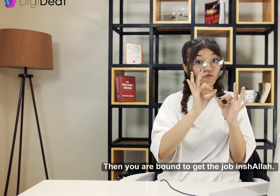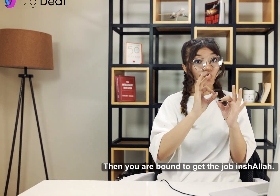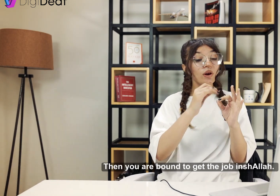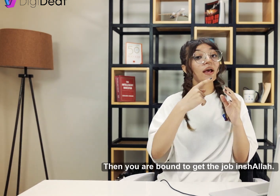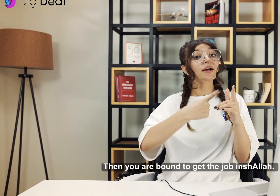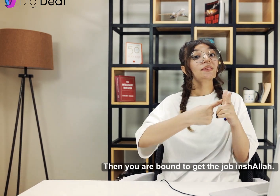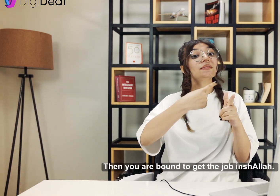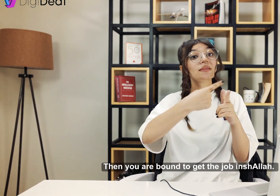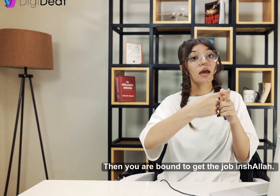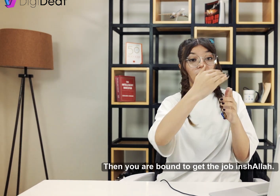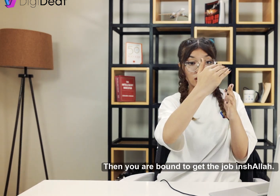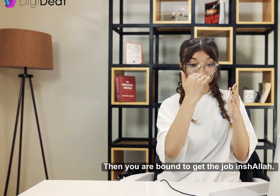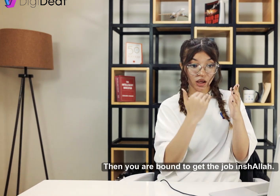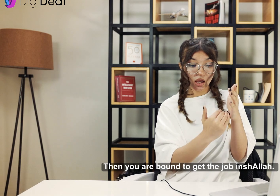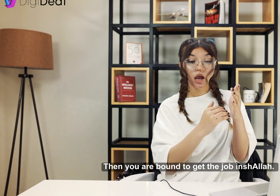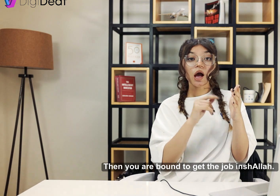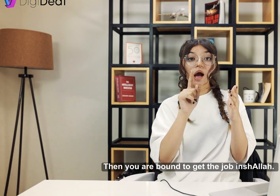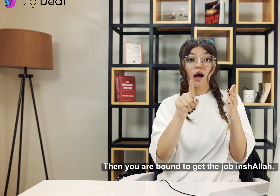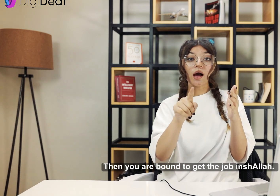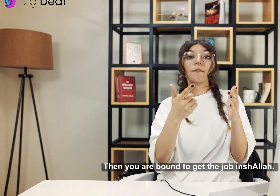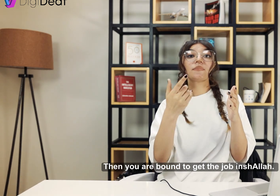Then you are bound to get the job, inshallah.